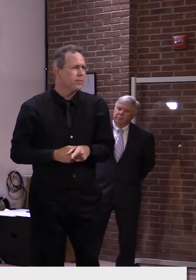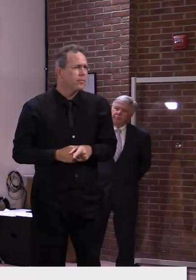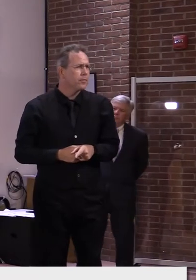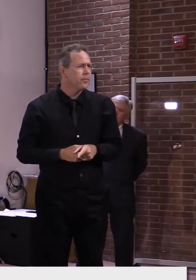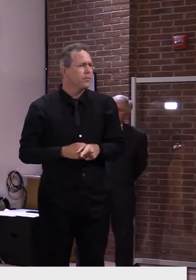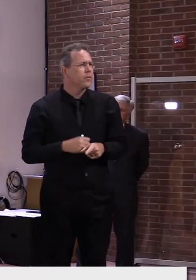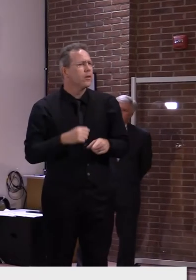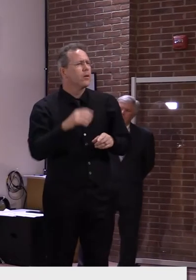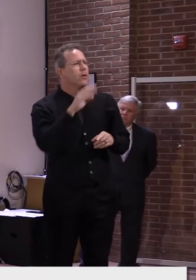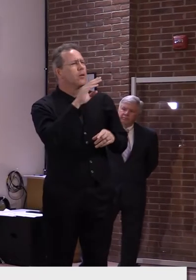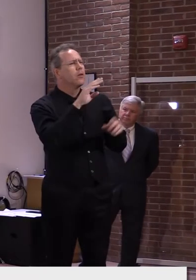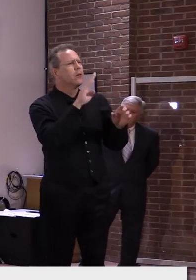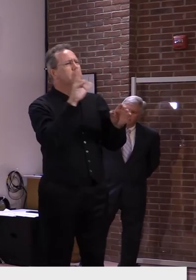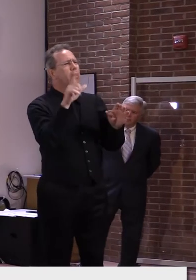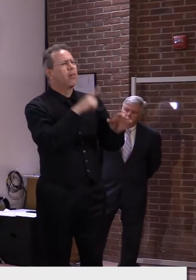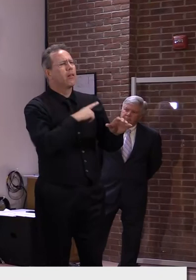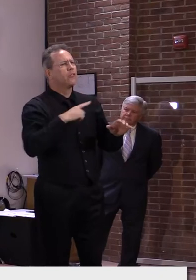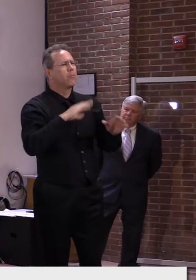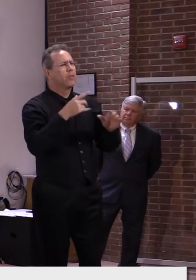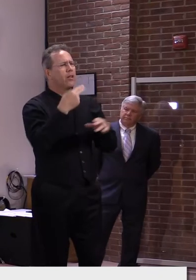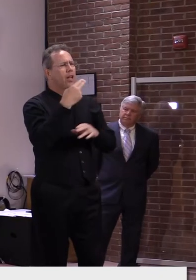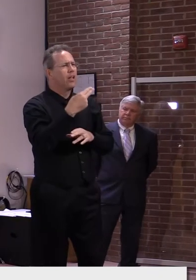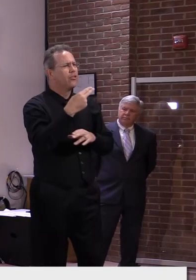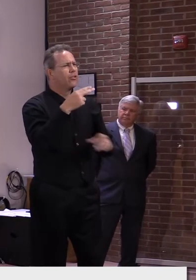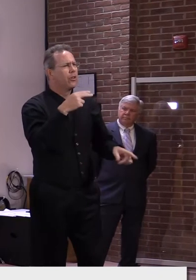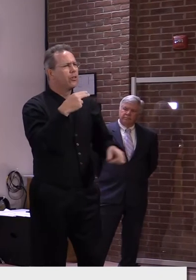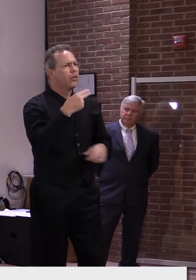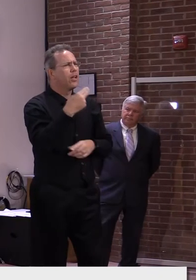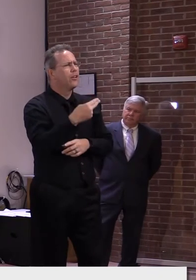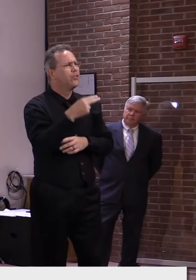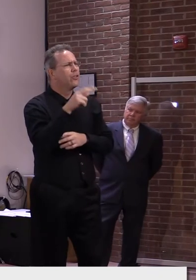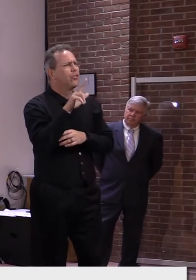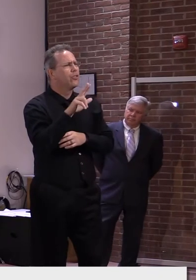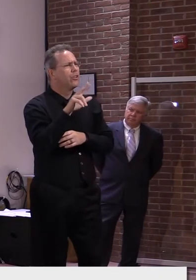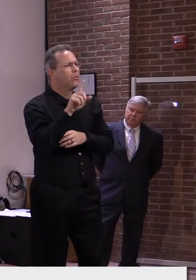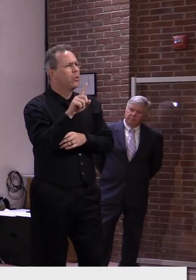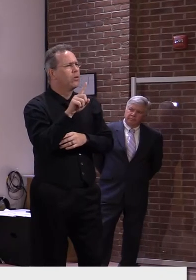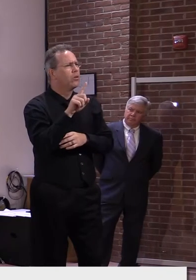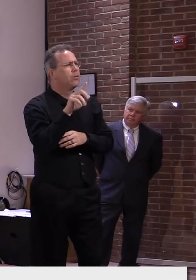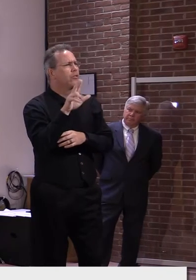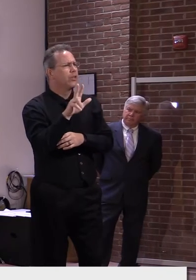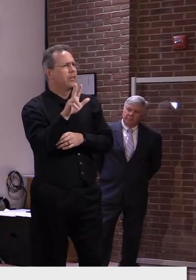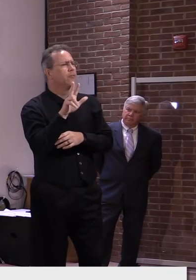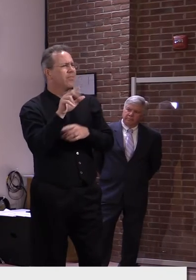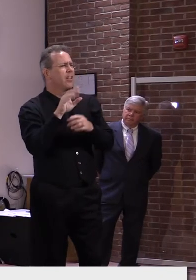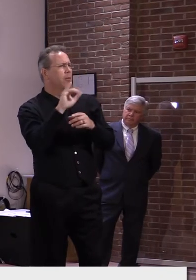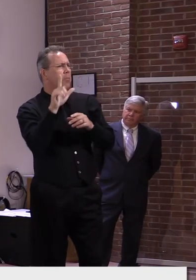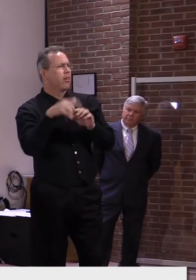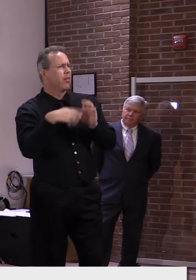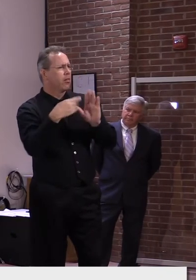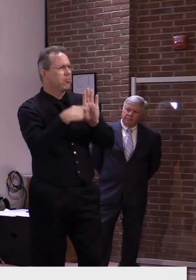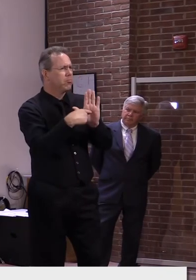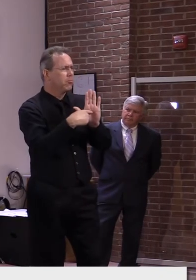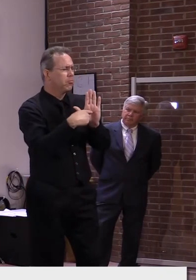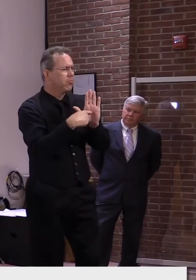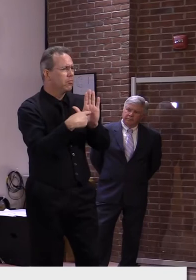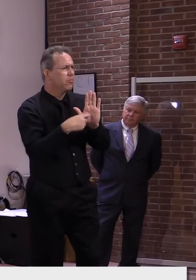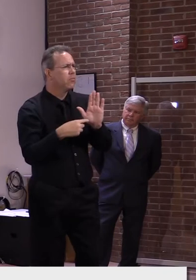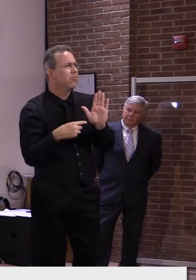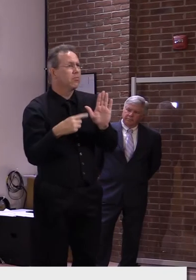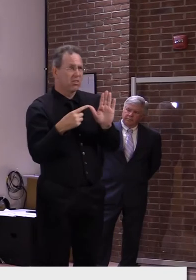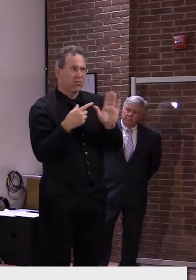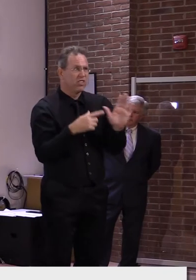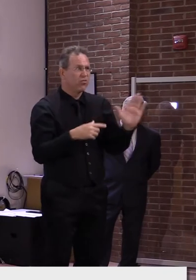or curbside alcohol sales to continue for another 24 months. Do you support this bill? Yeah, in fact, it was our proposal,